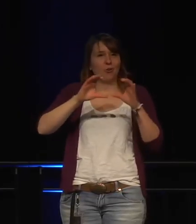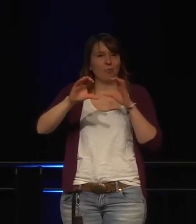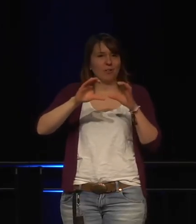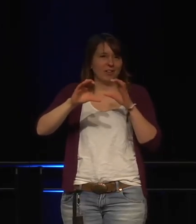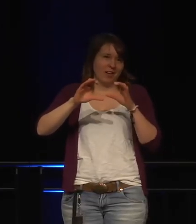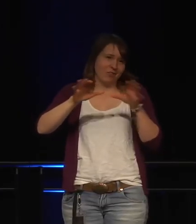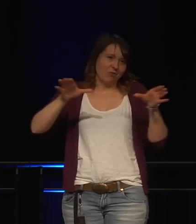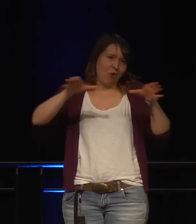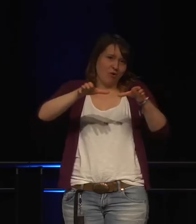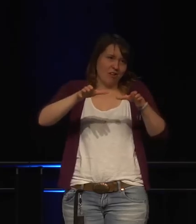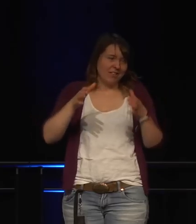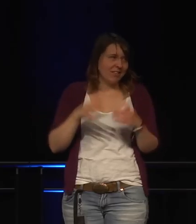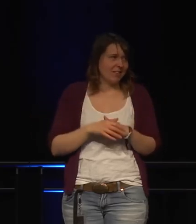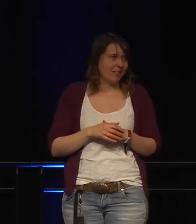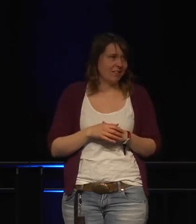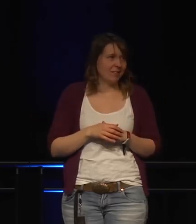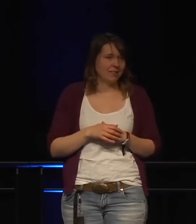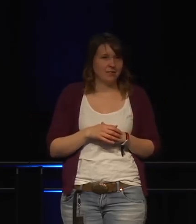Yes.